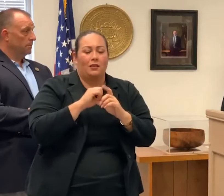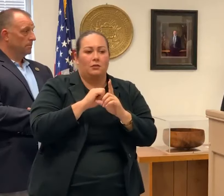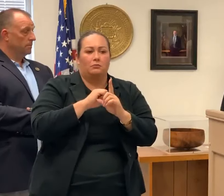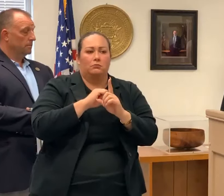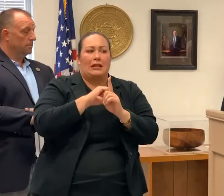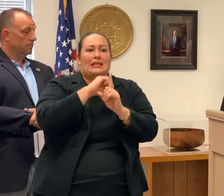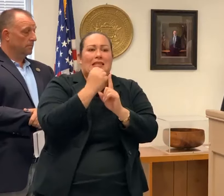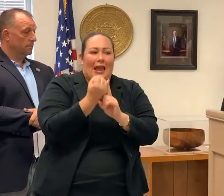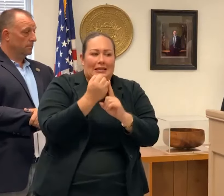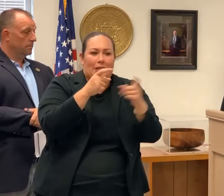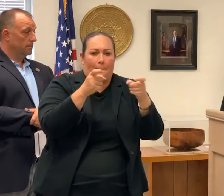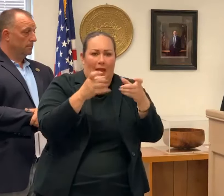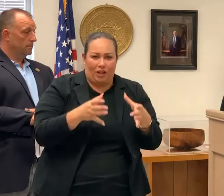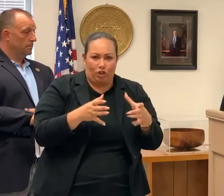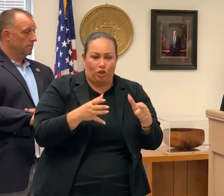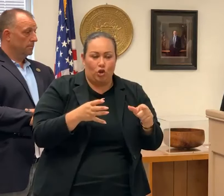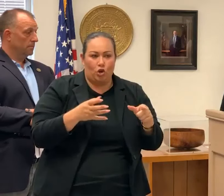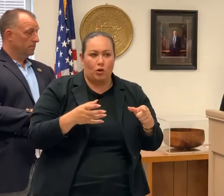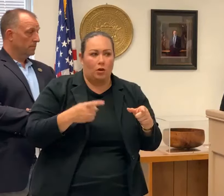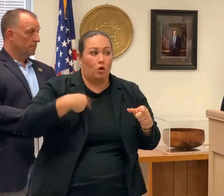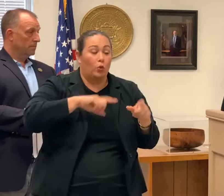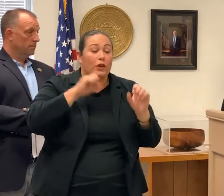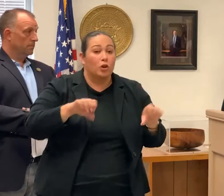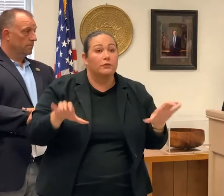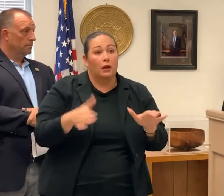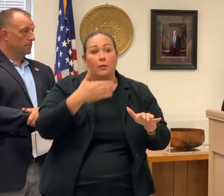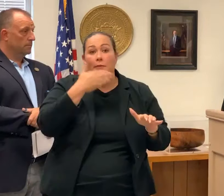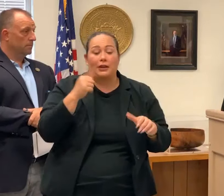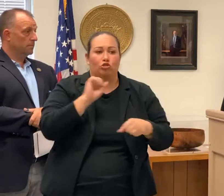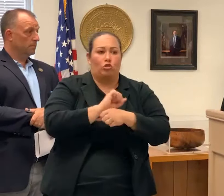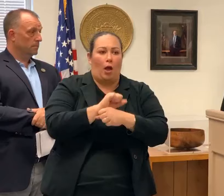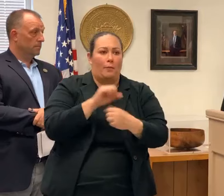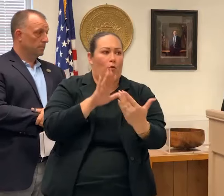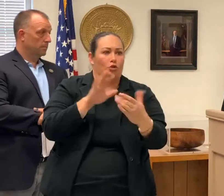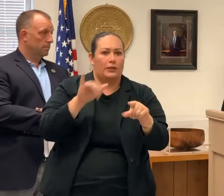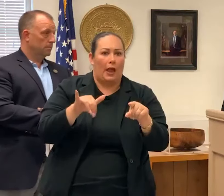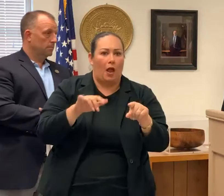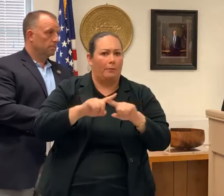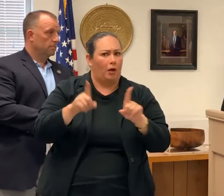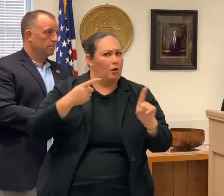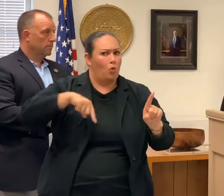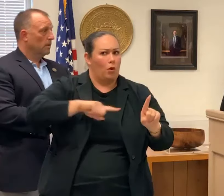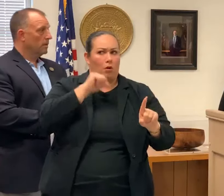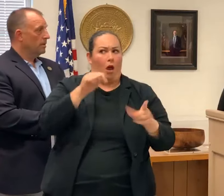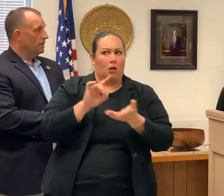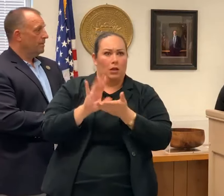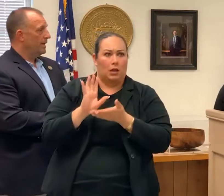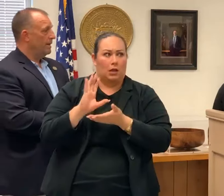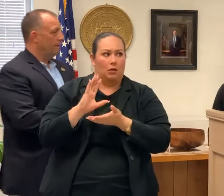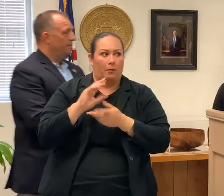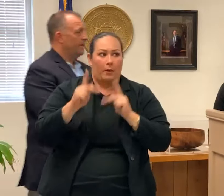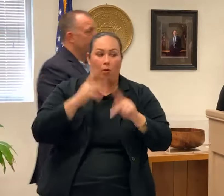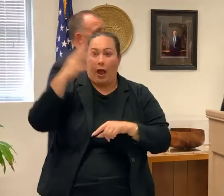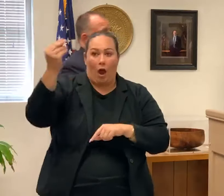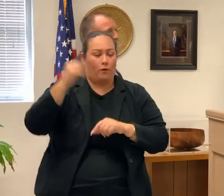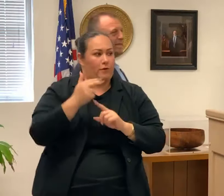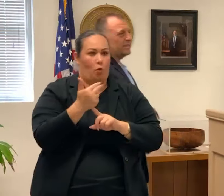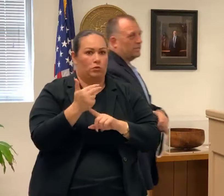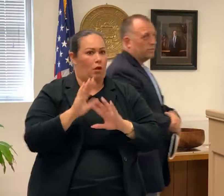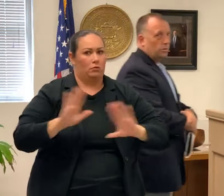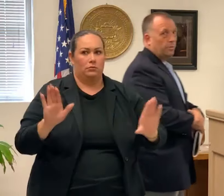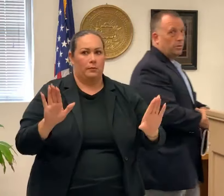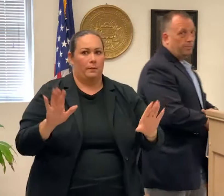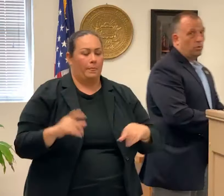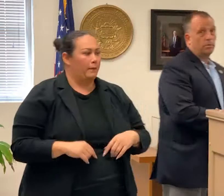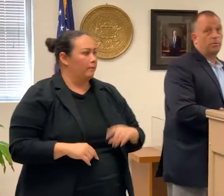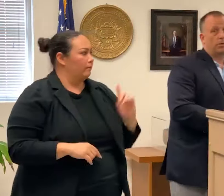done a better job with that communications. But having said that, we are not kicking people out of these hotels. Thank you. Let me add to that.